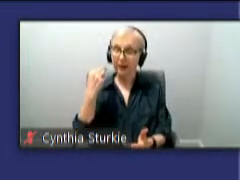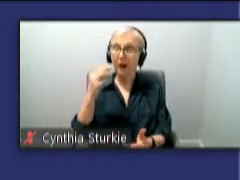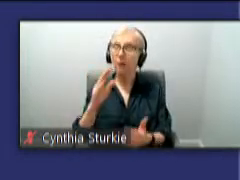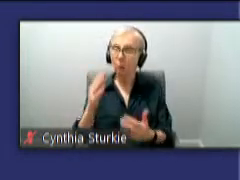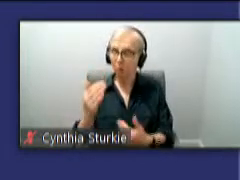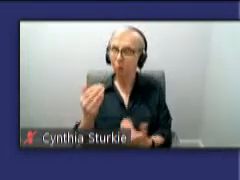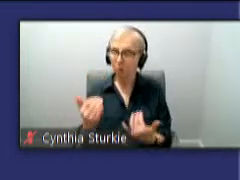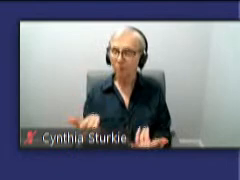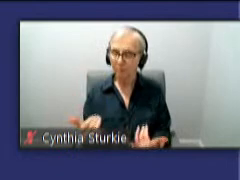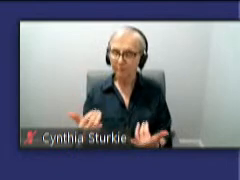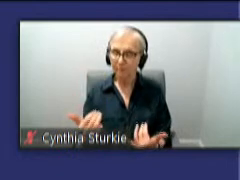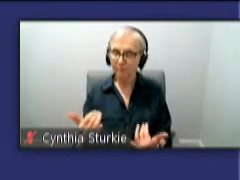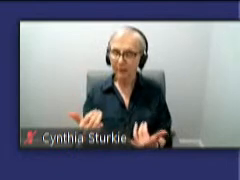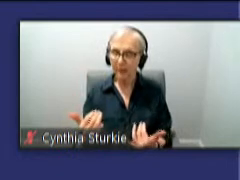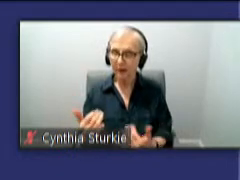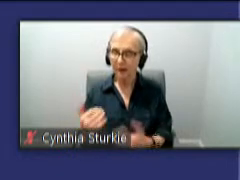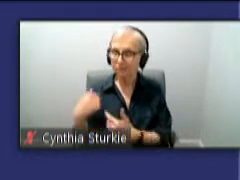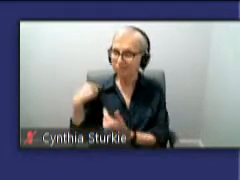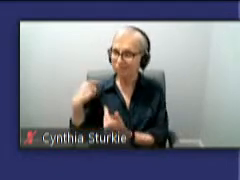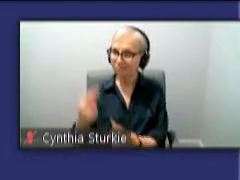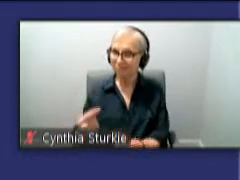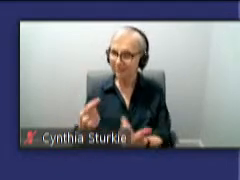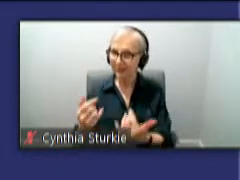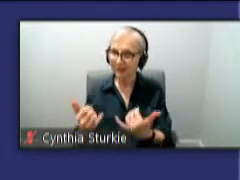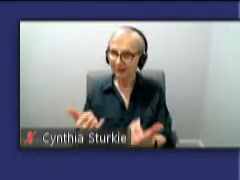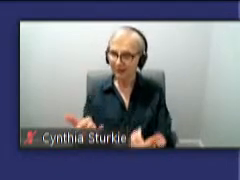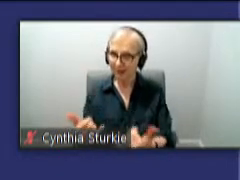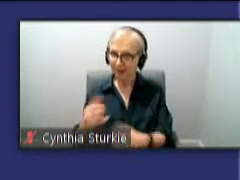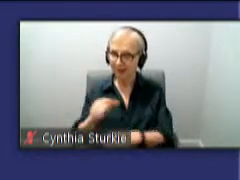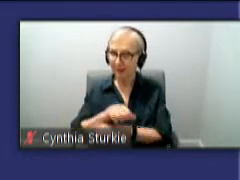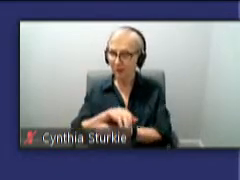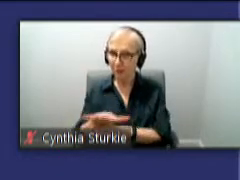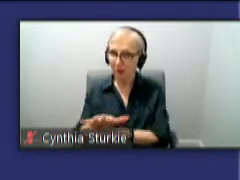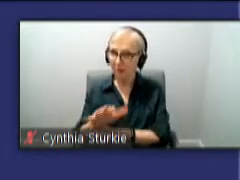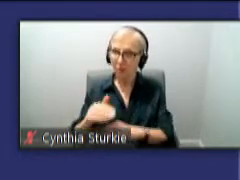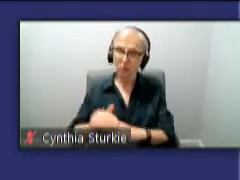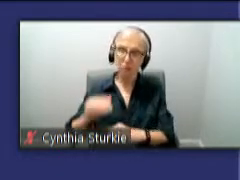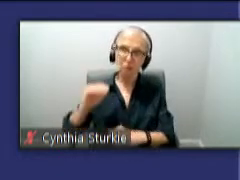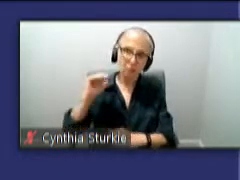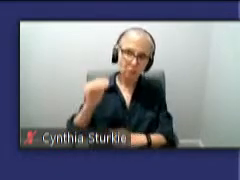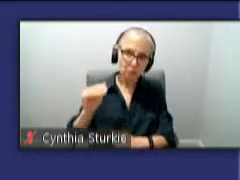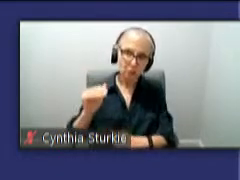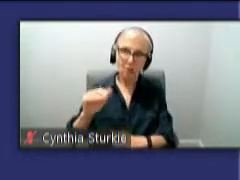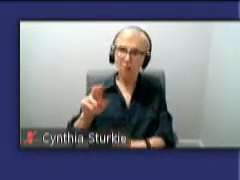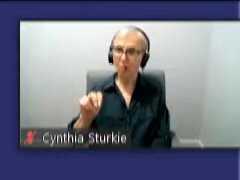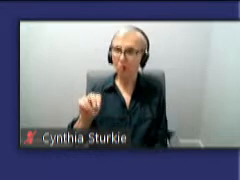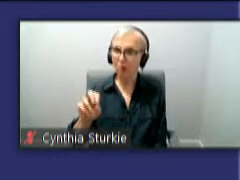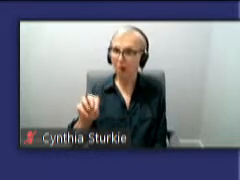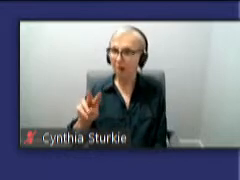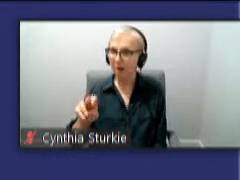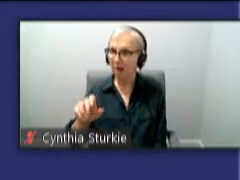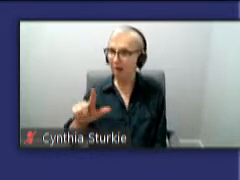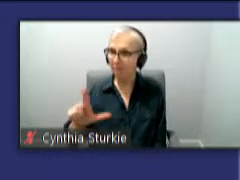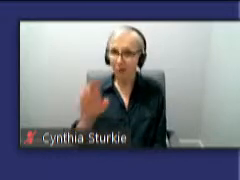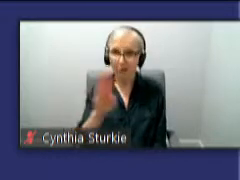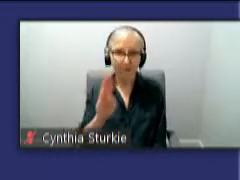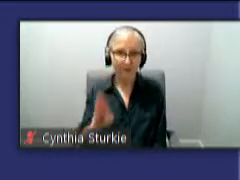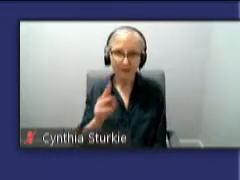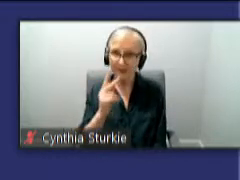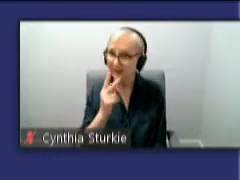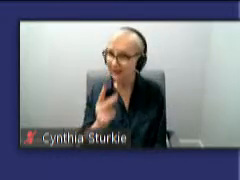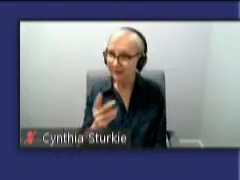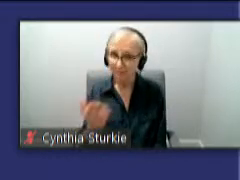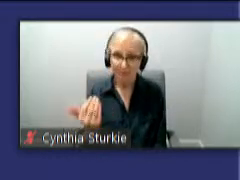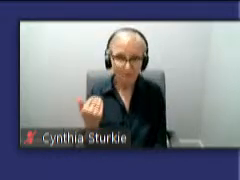far Colorado has come. This virus is so novel, and we've never seen anything like this in our lifetime.